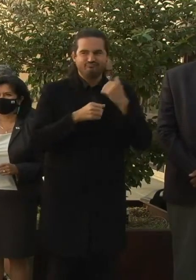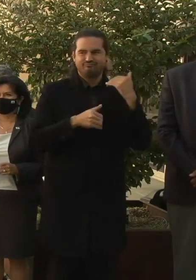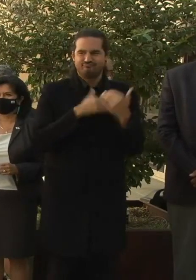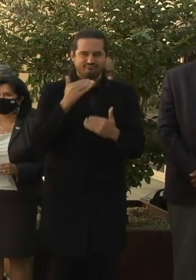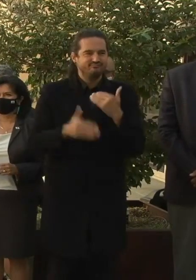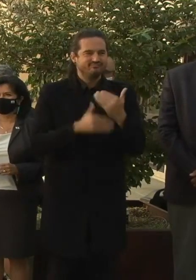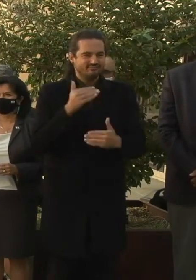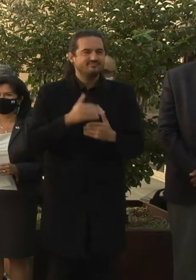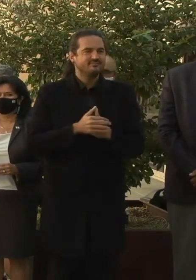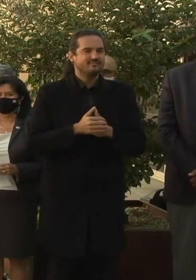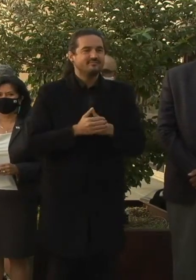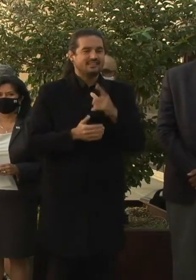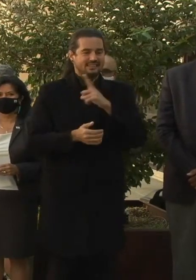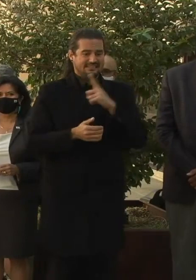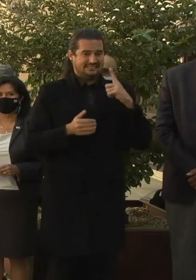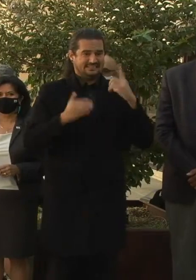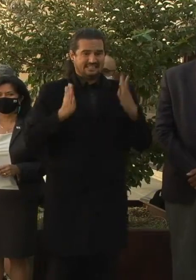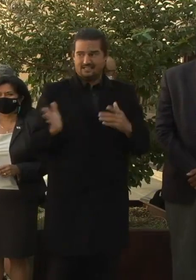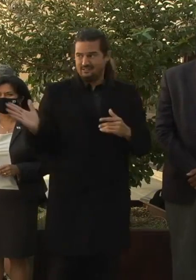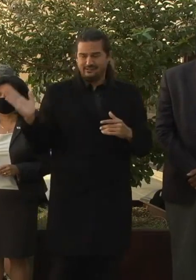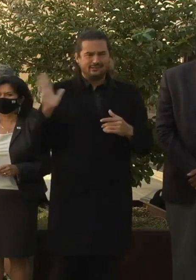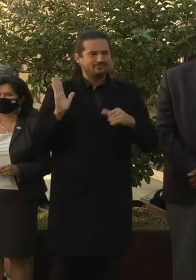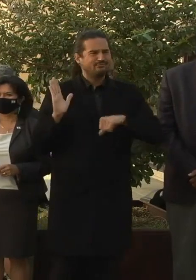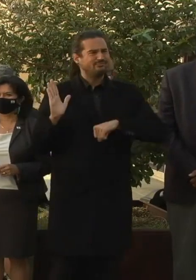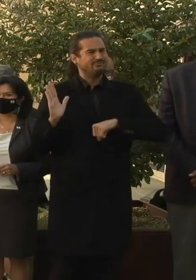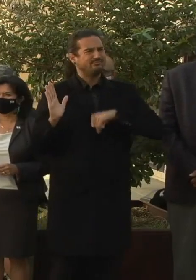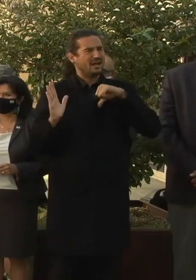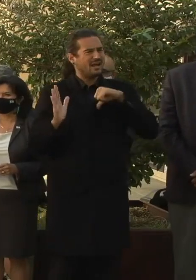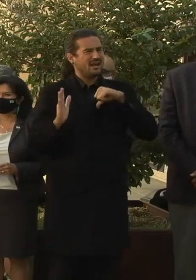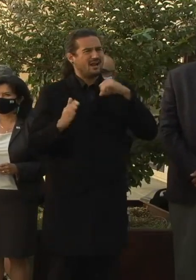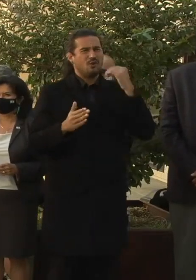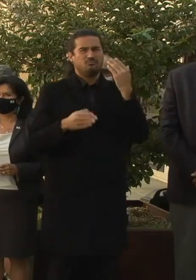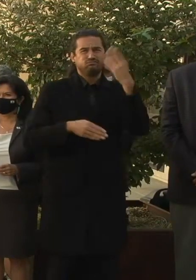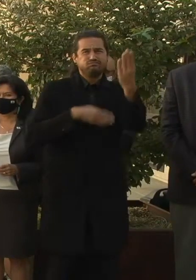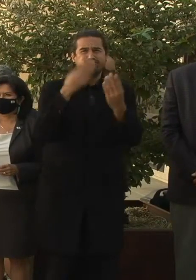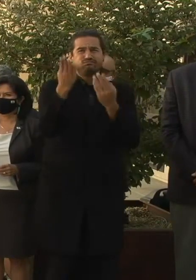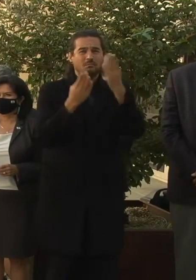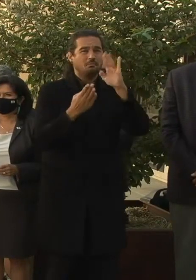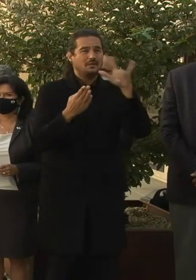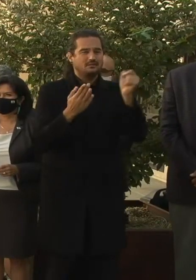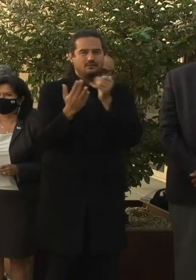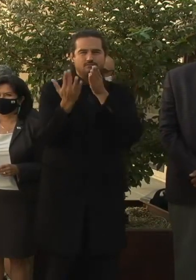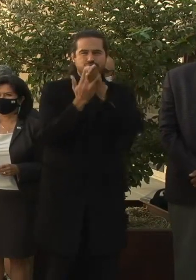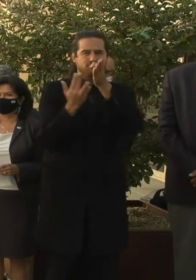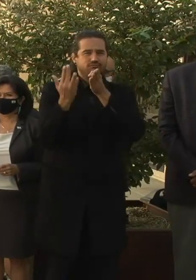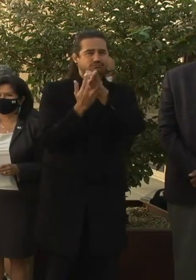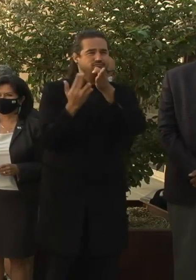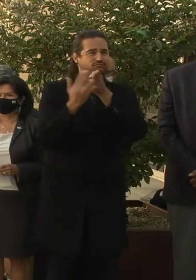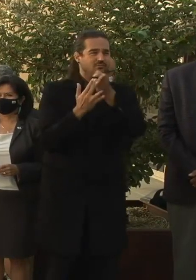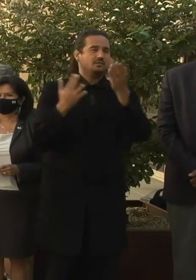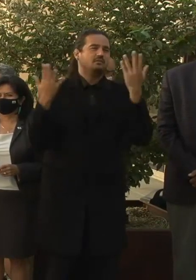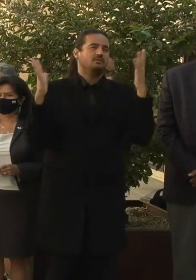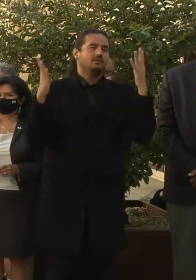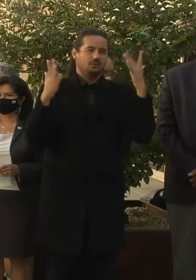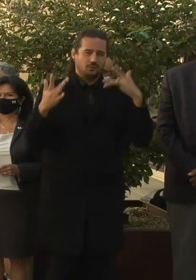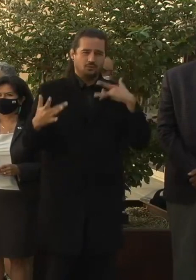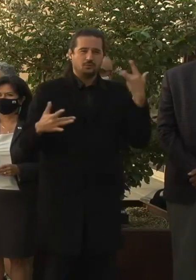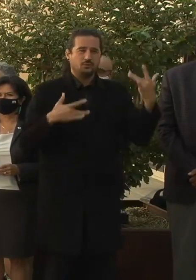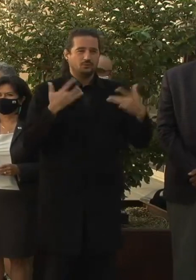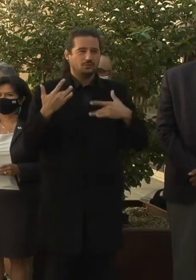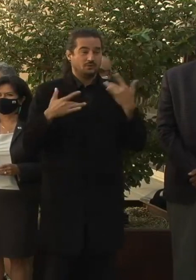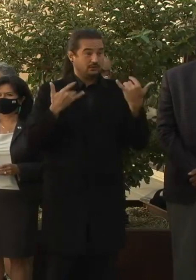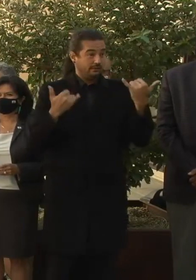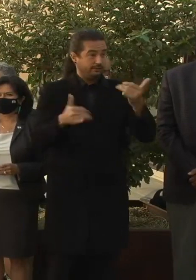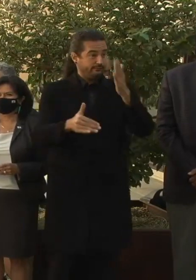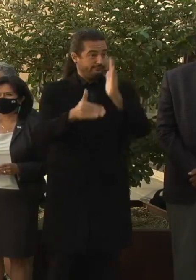so proud when our bills get through, and we're like, yeah, I got this bill through. Well, That's not the finish line. Just getting our